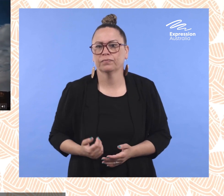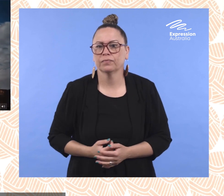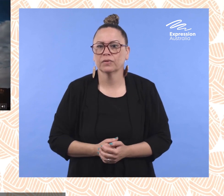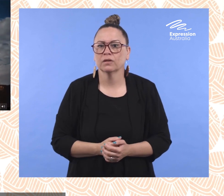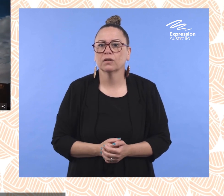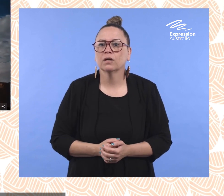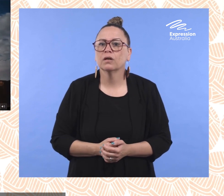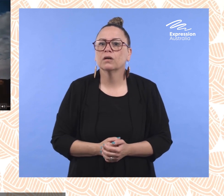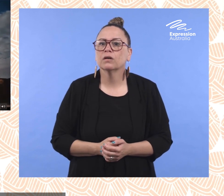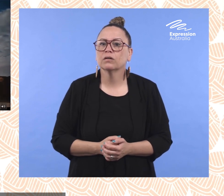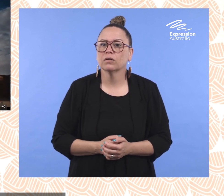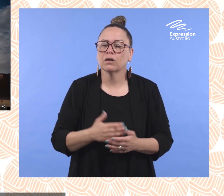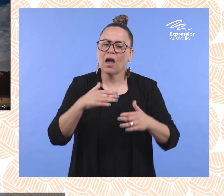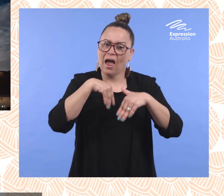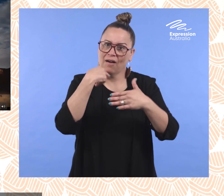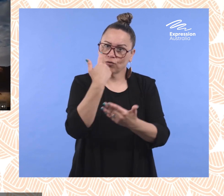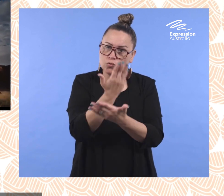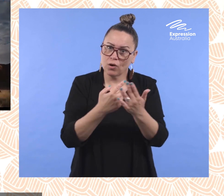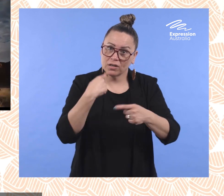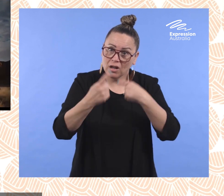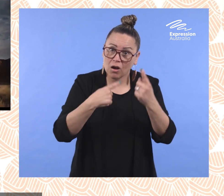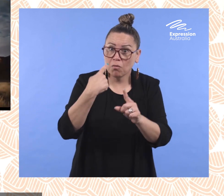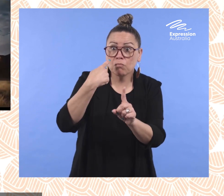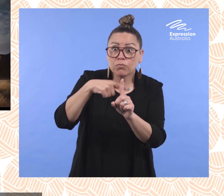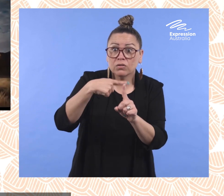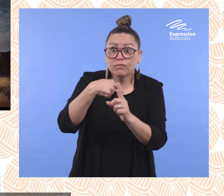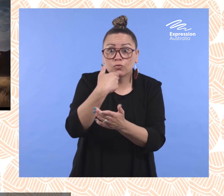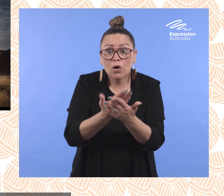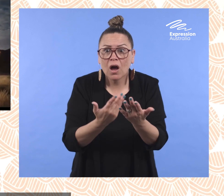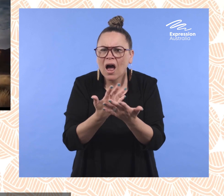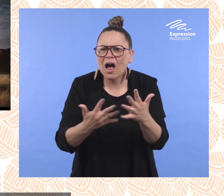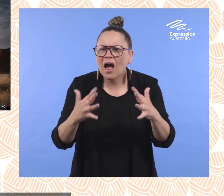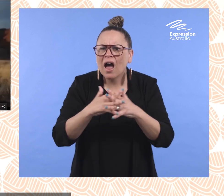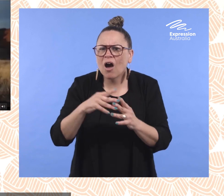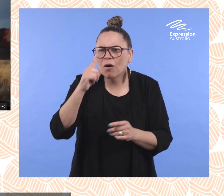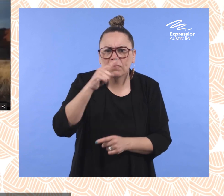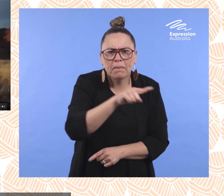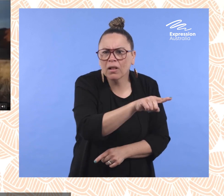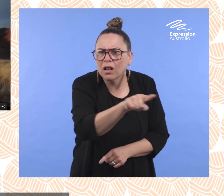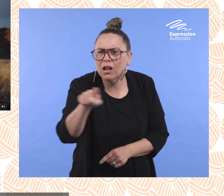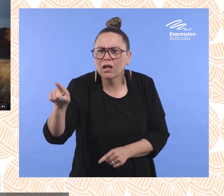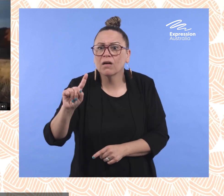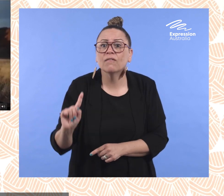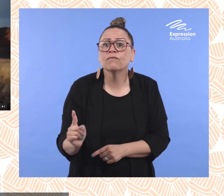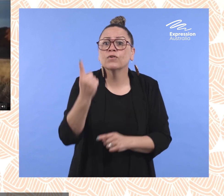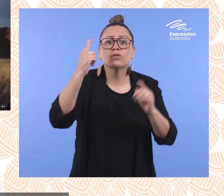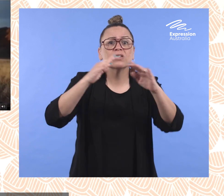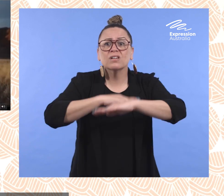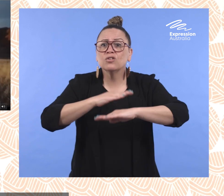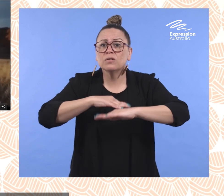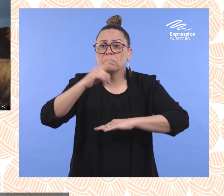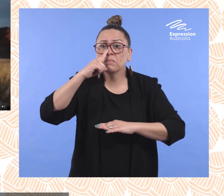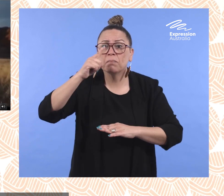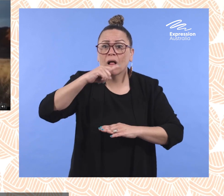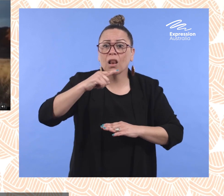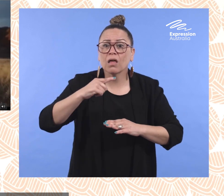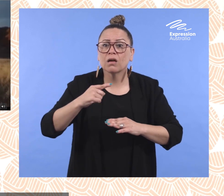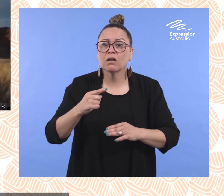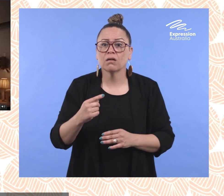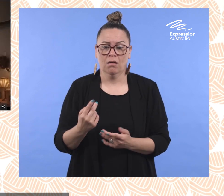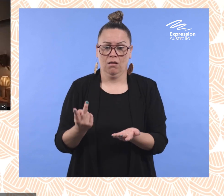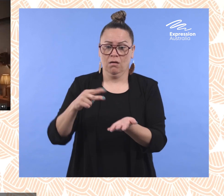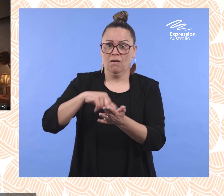I got a story to tell you. It's a good one. It's about how these people, the first people, got a voice.